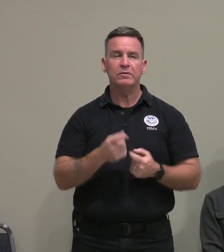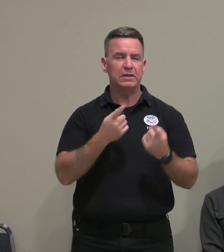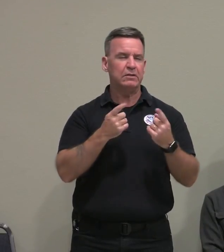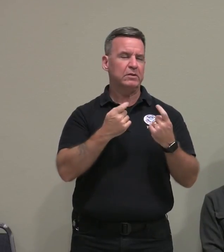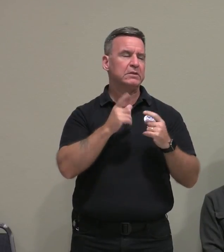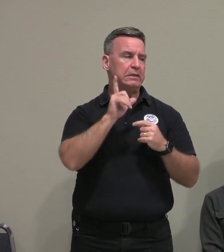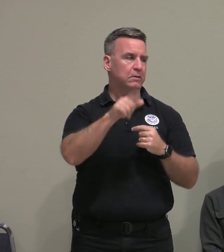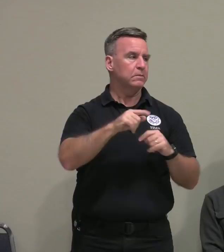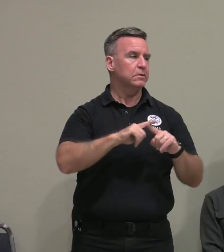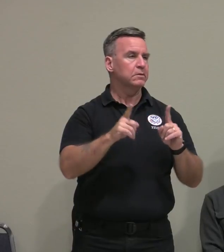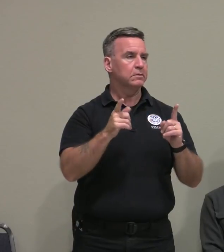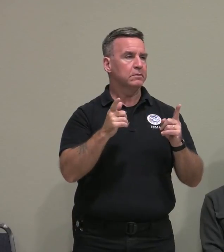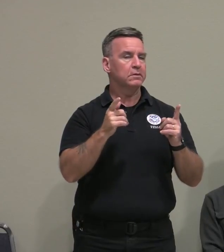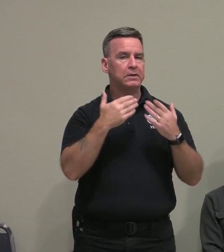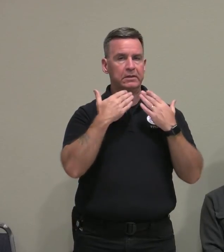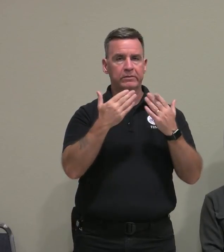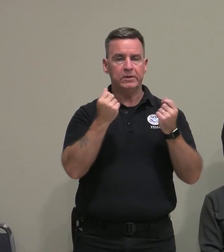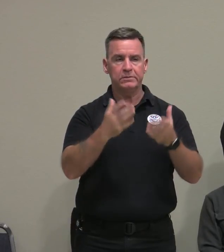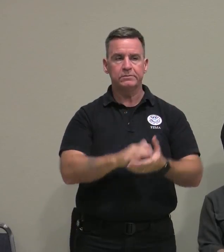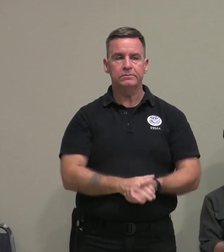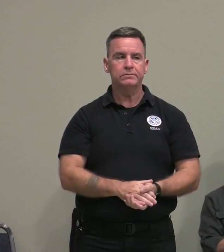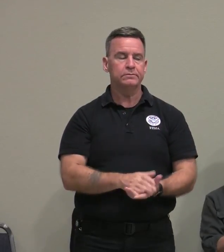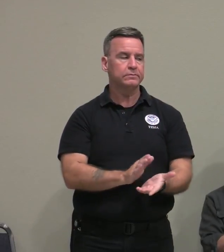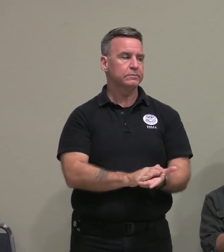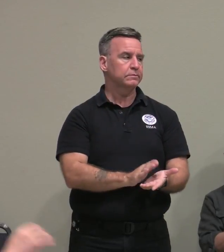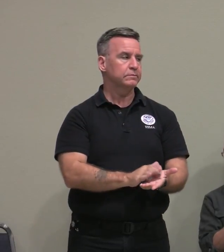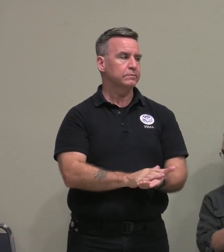afterwards. But thank you very much.